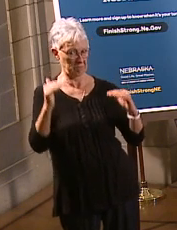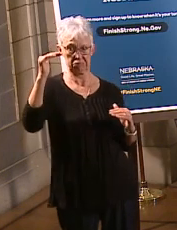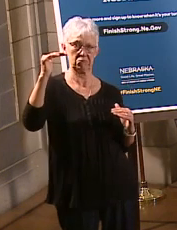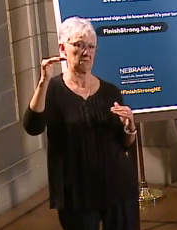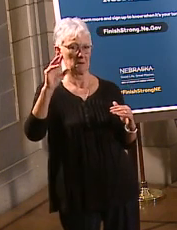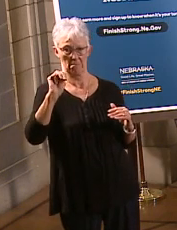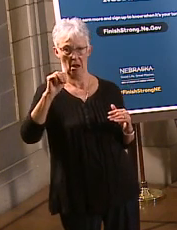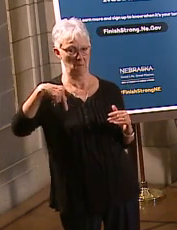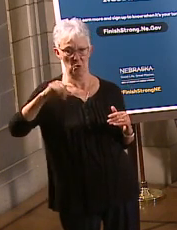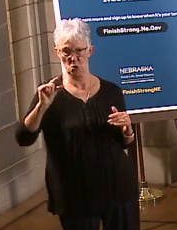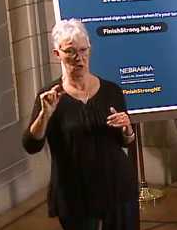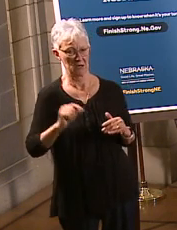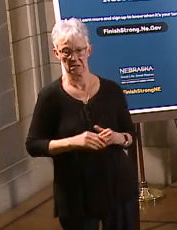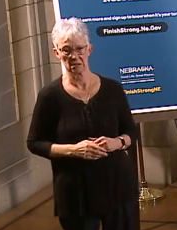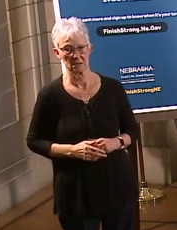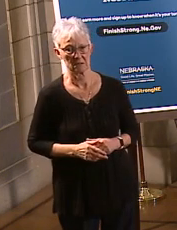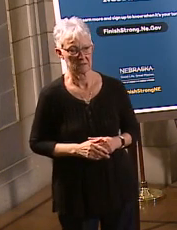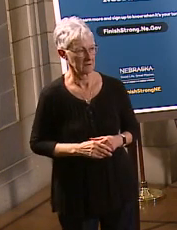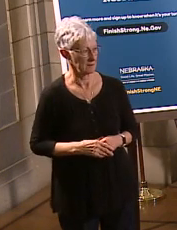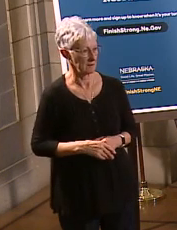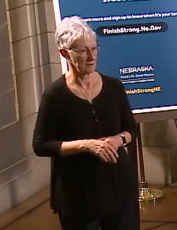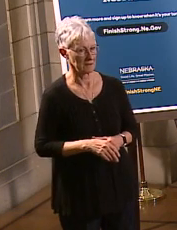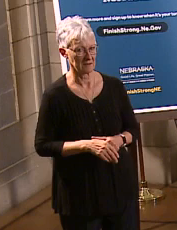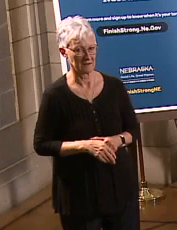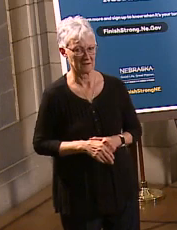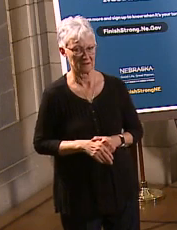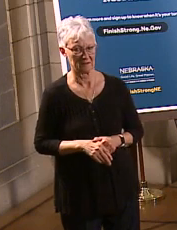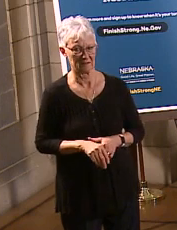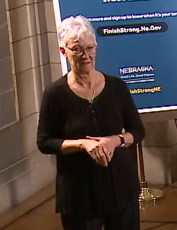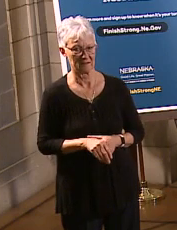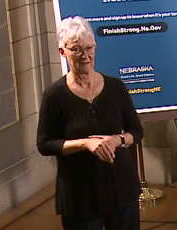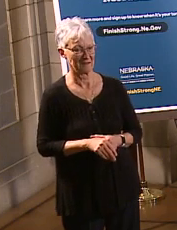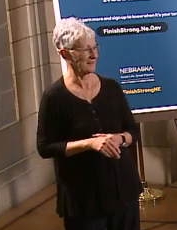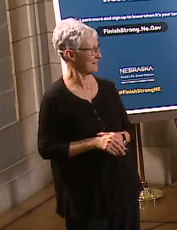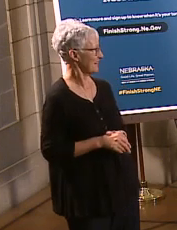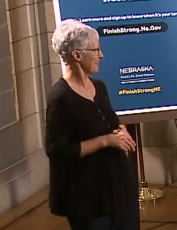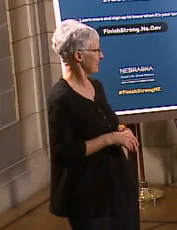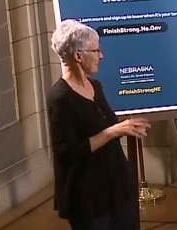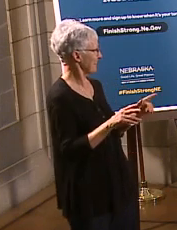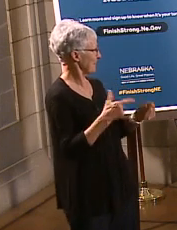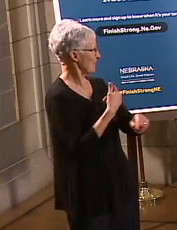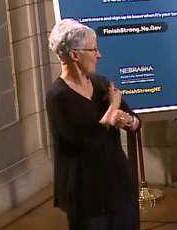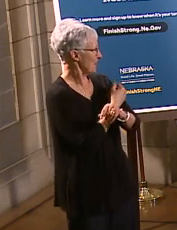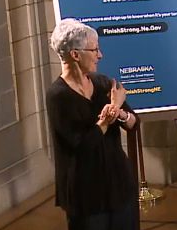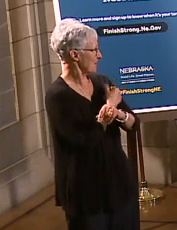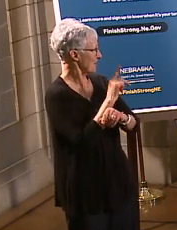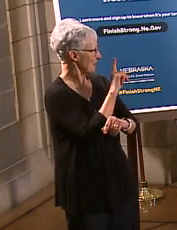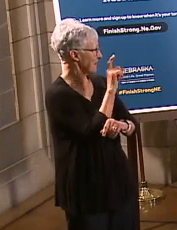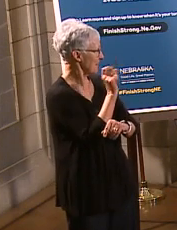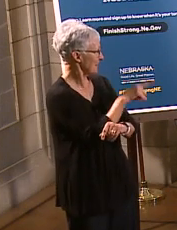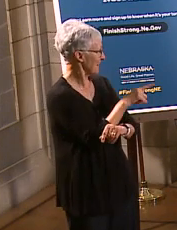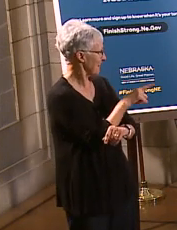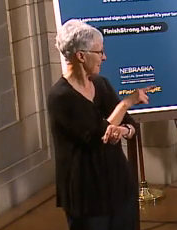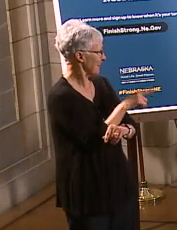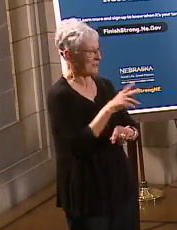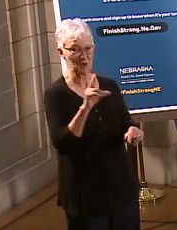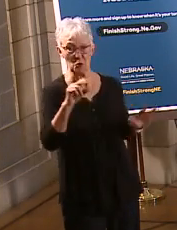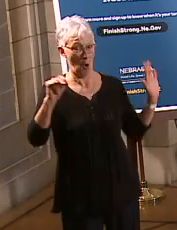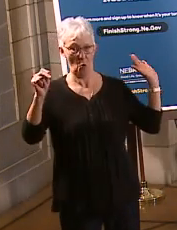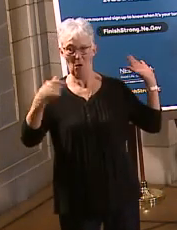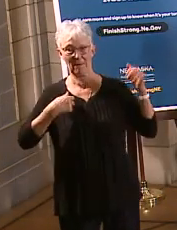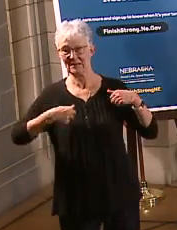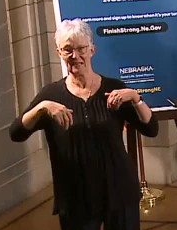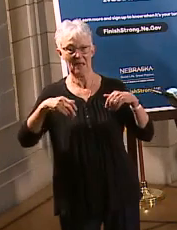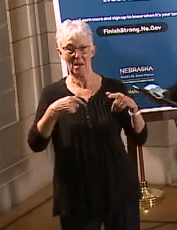Andrew? I have a vaccine question. Can I ask you about vaccine questions? Oh, no, I will relinquish the